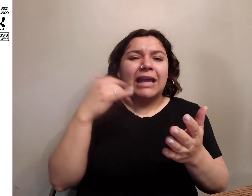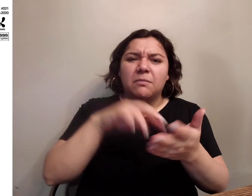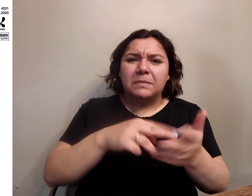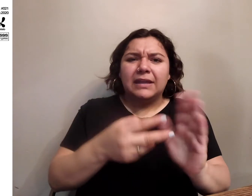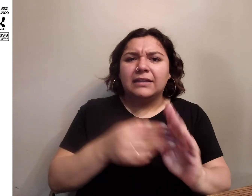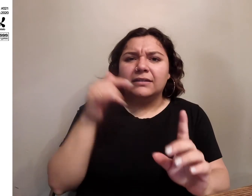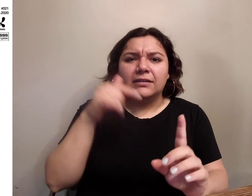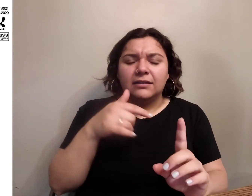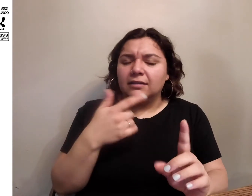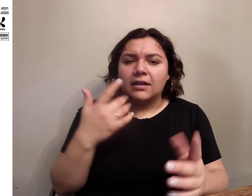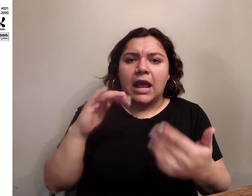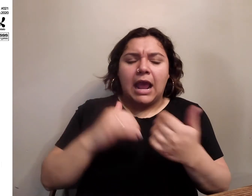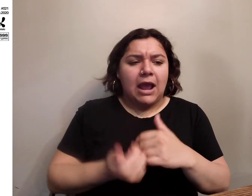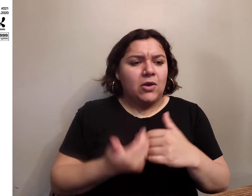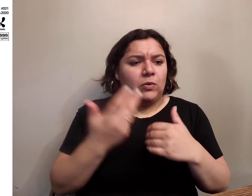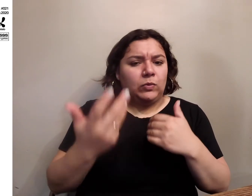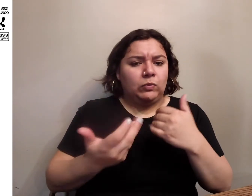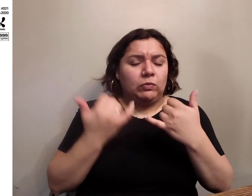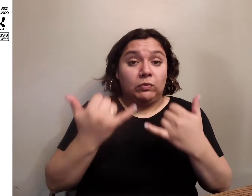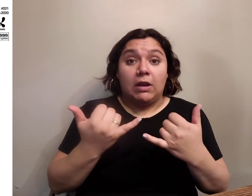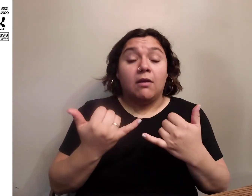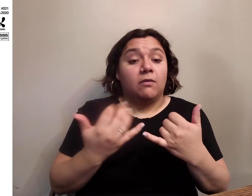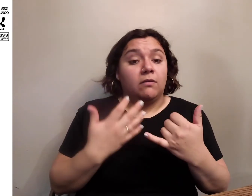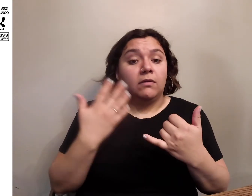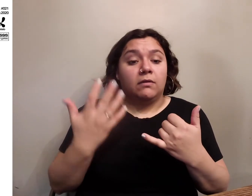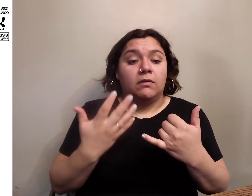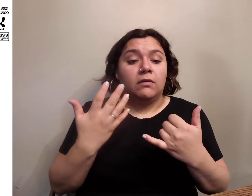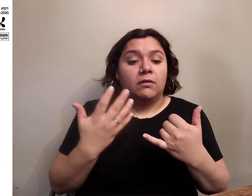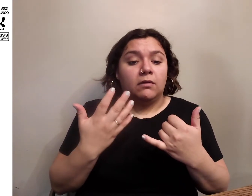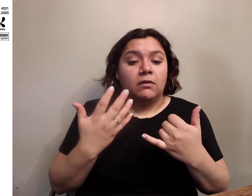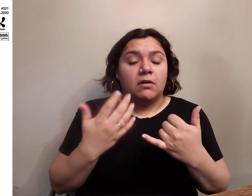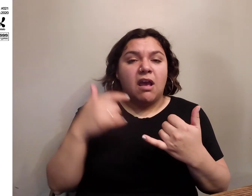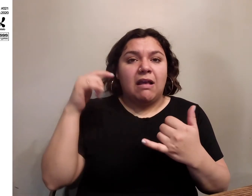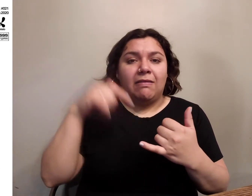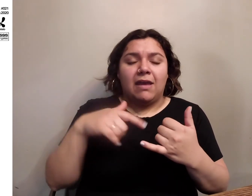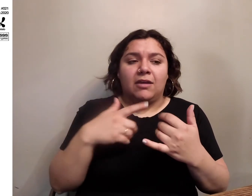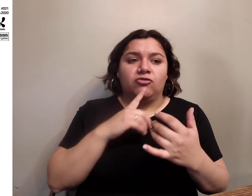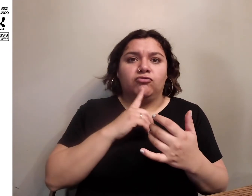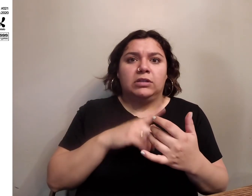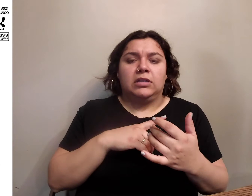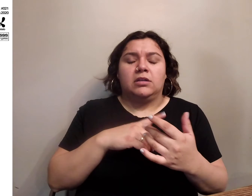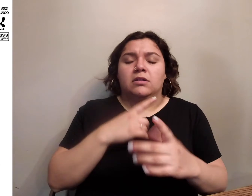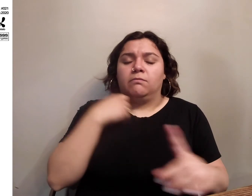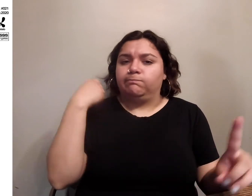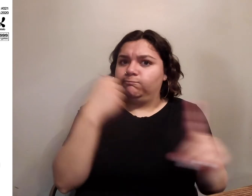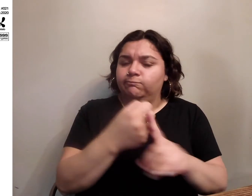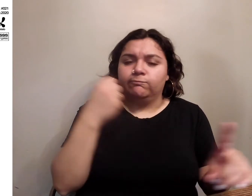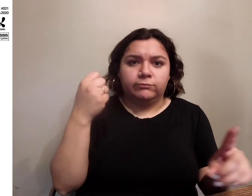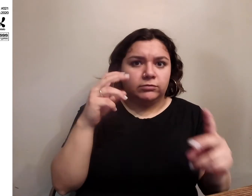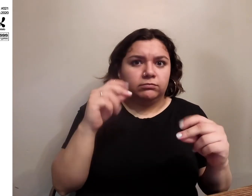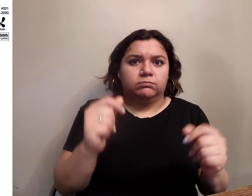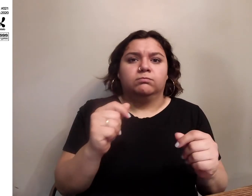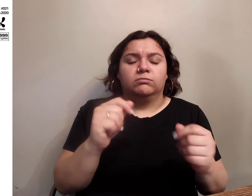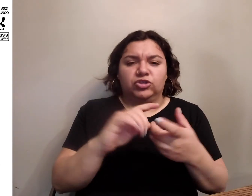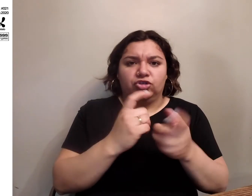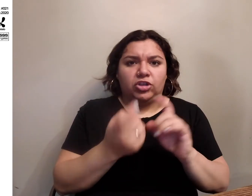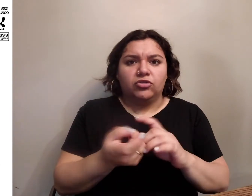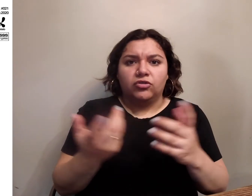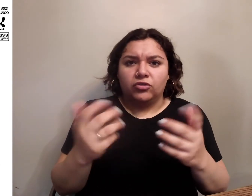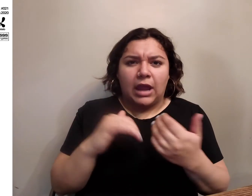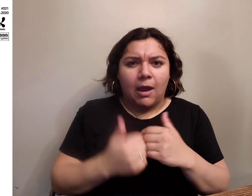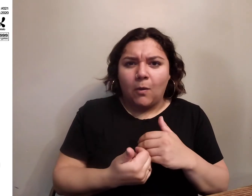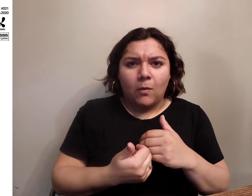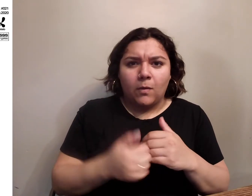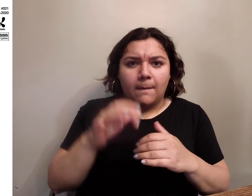mean? And how do you come back from that very sudden flick of a switch?